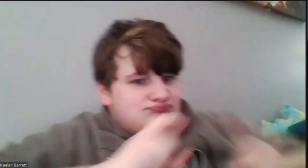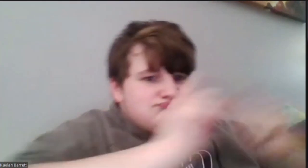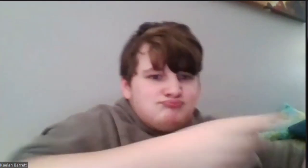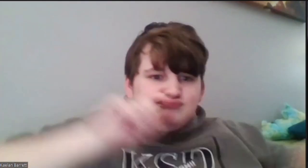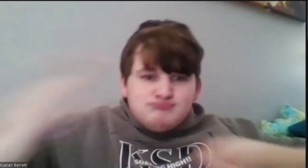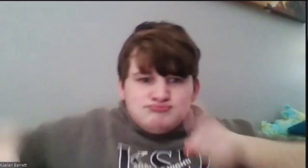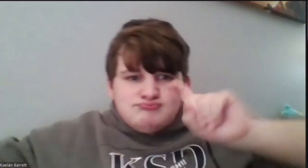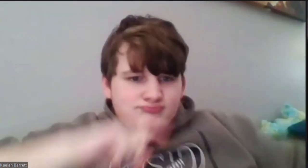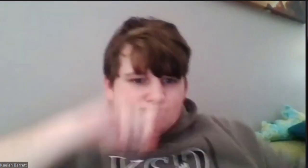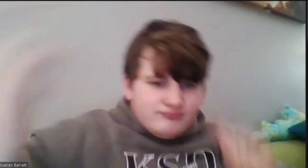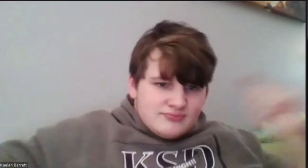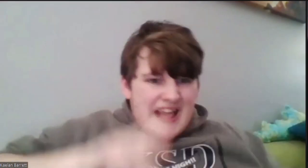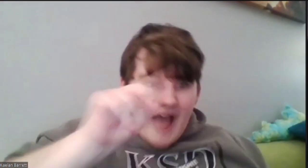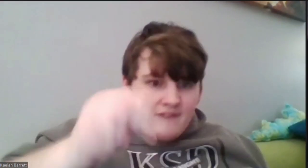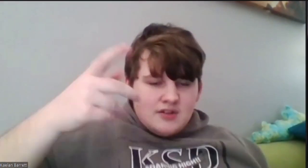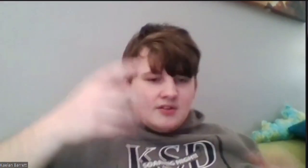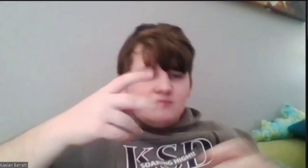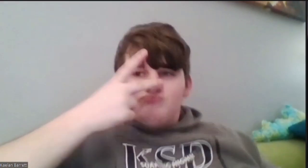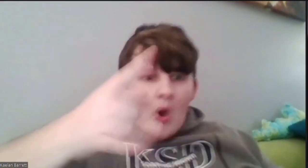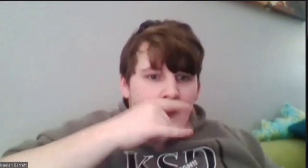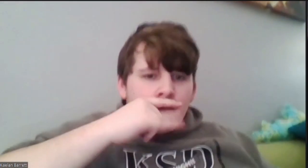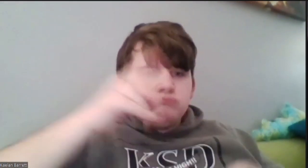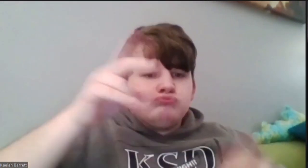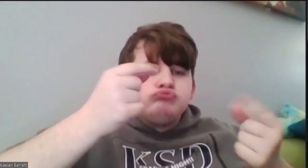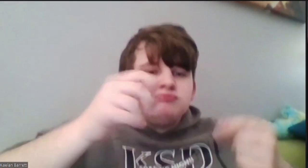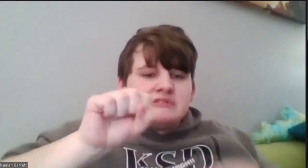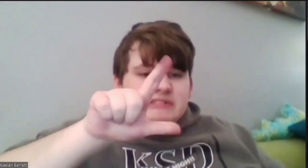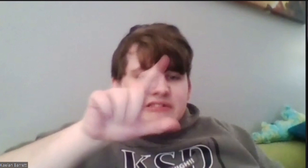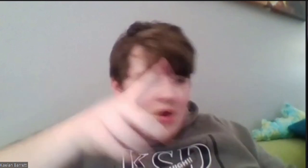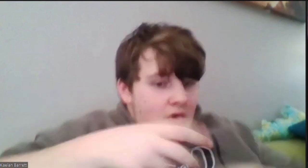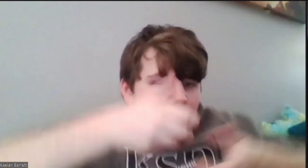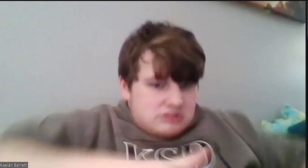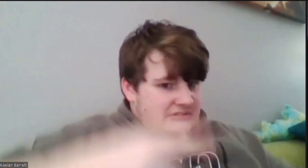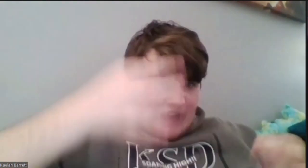He's tossing gold coins out and sharing the money that he has.